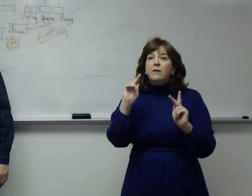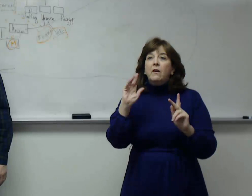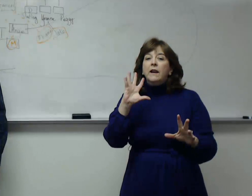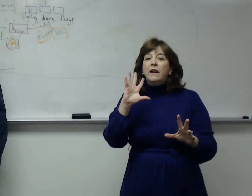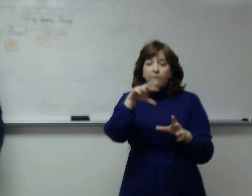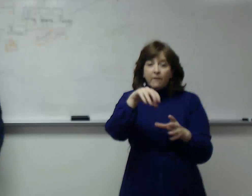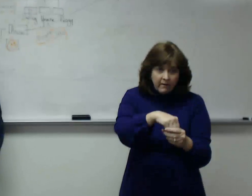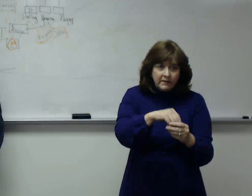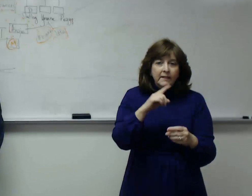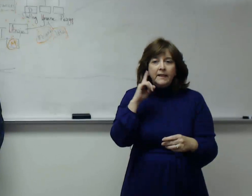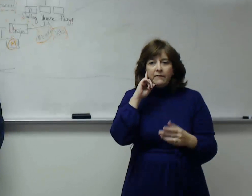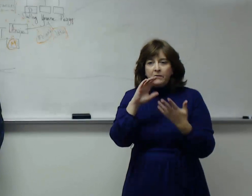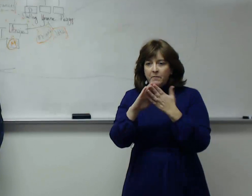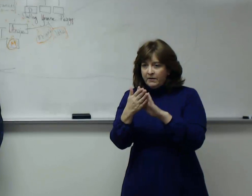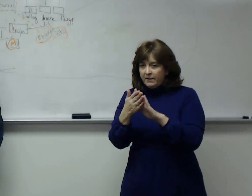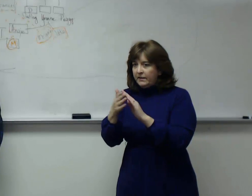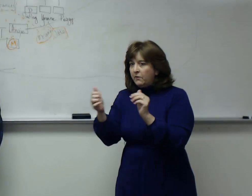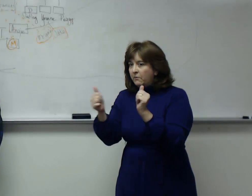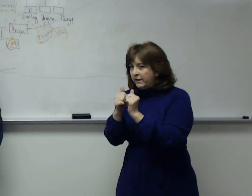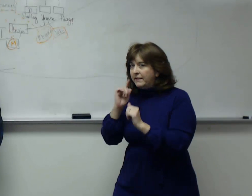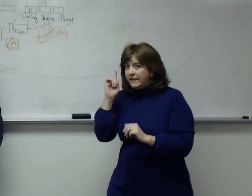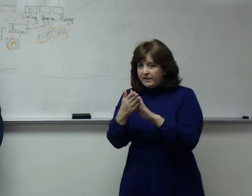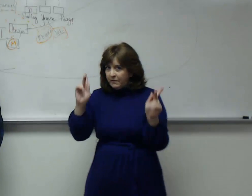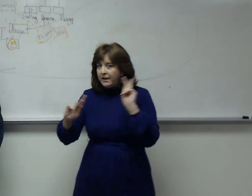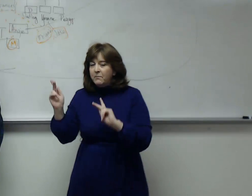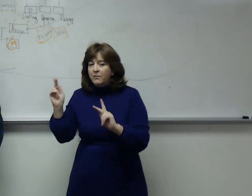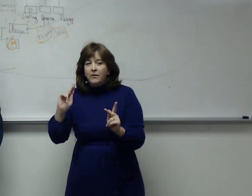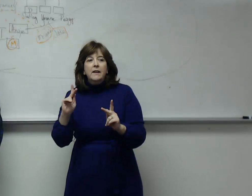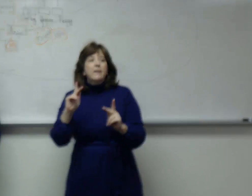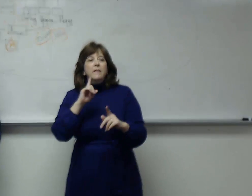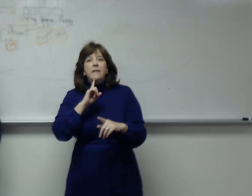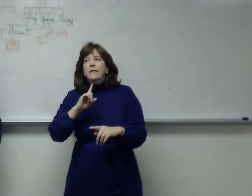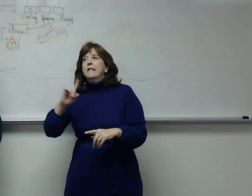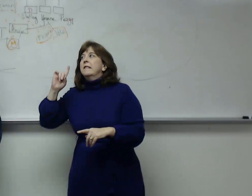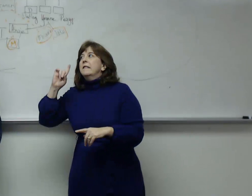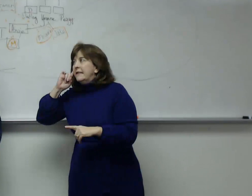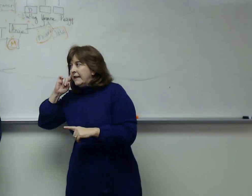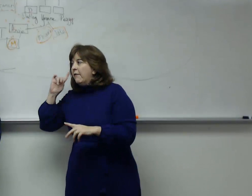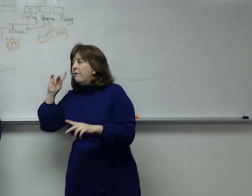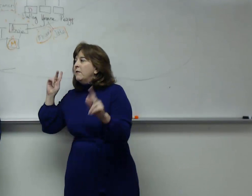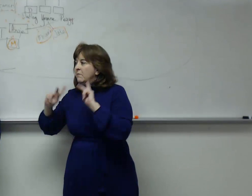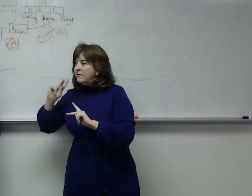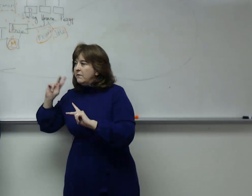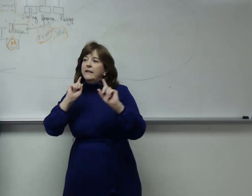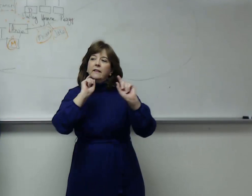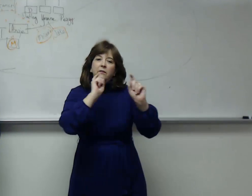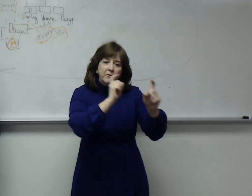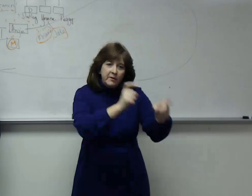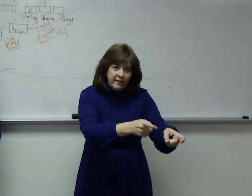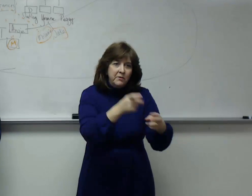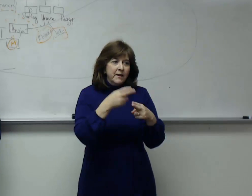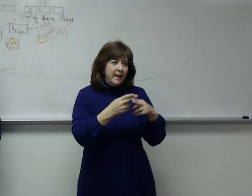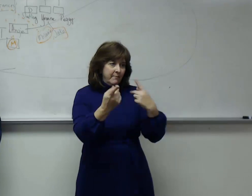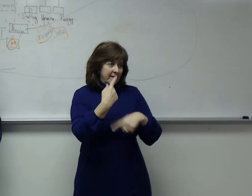are involved in the deaf community or with deaf people, then the deaf community usually gives you a name sign.